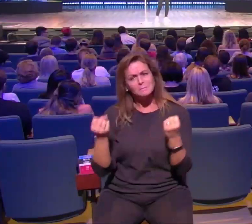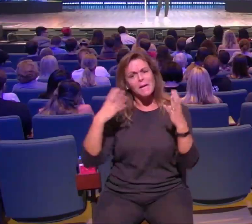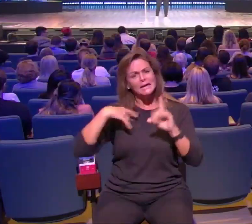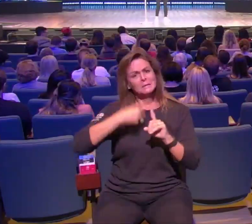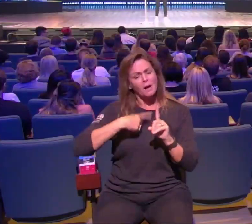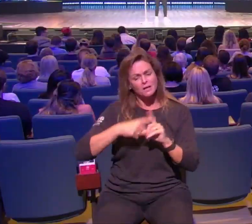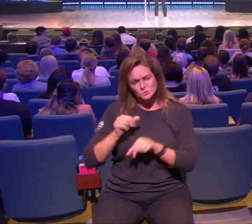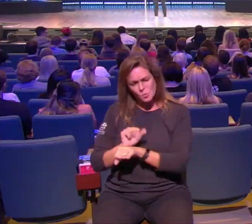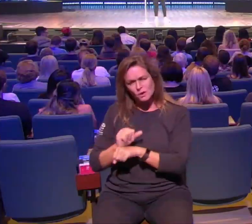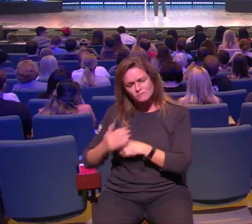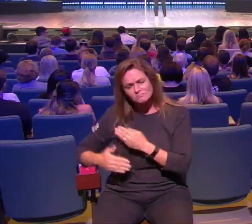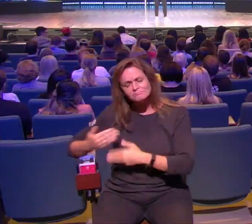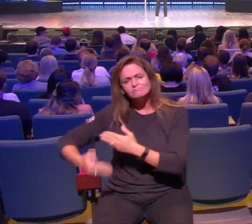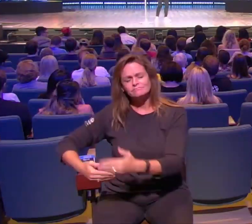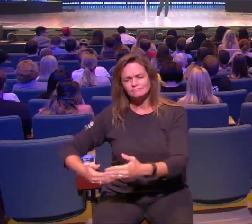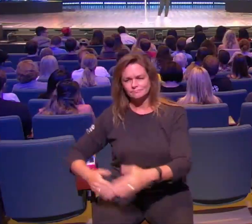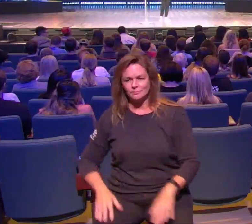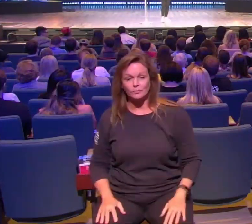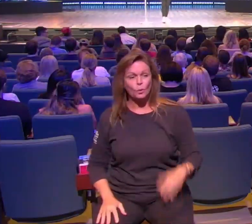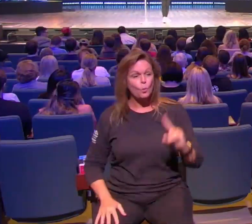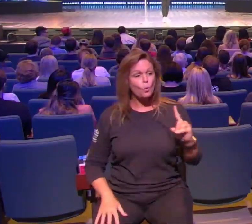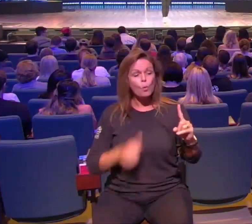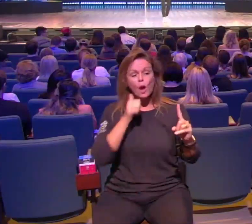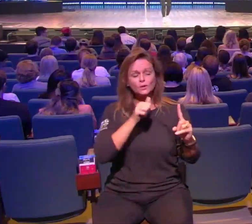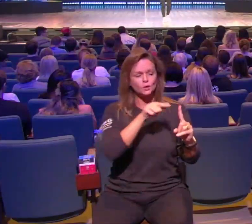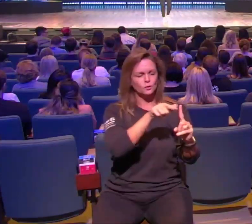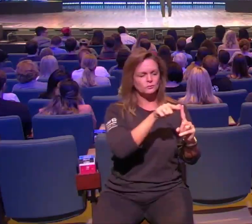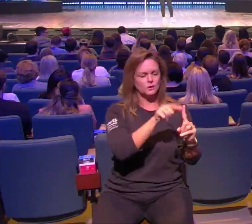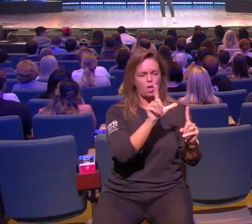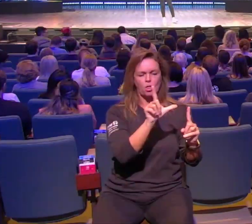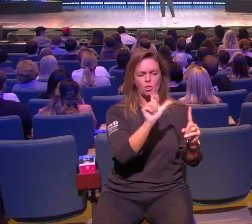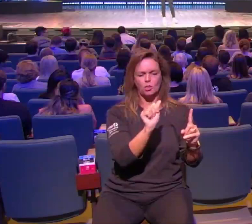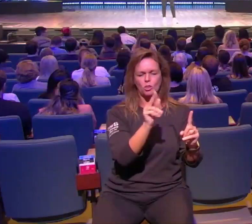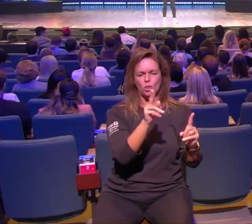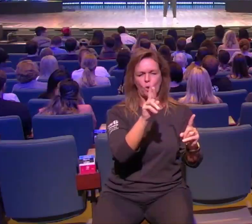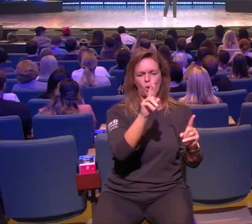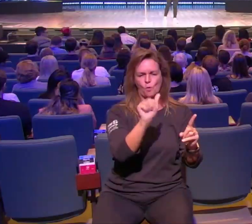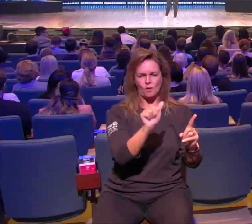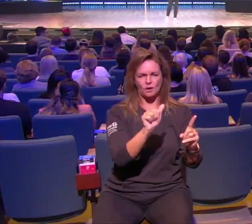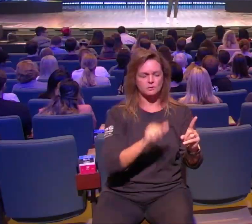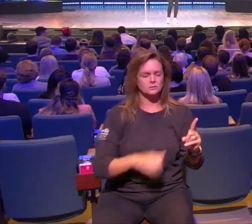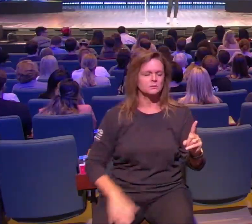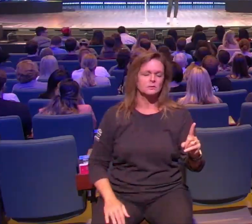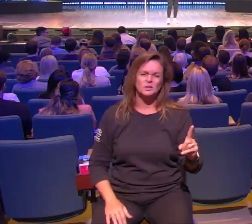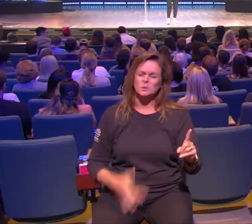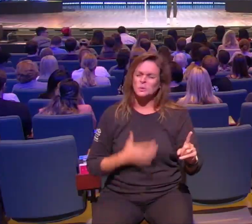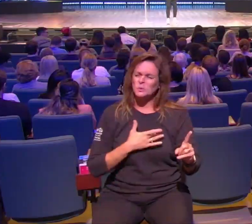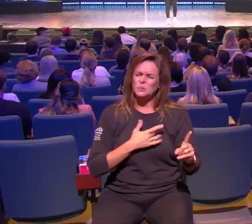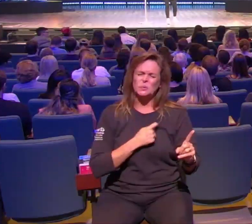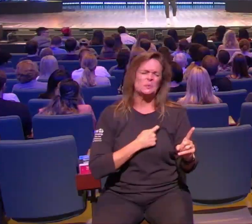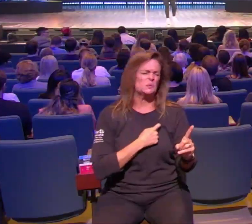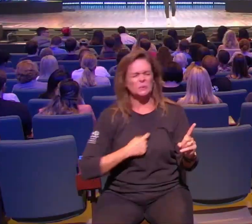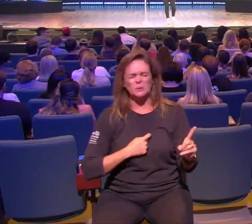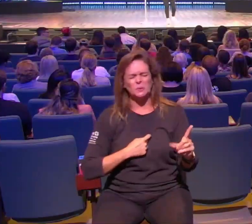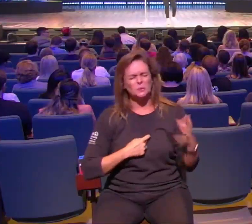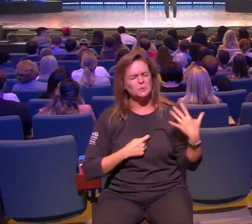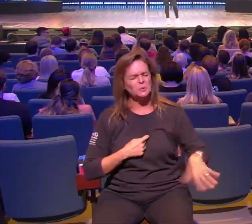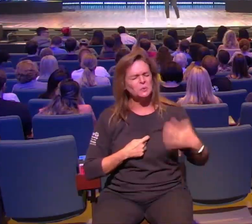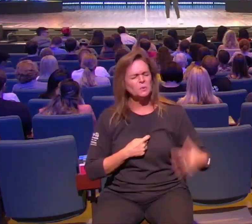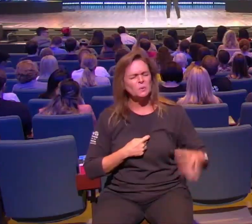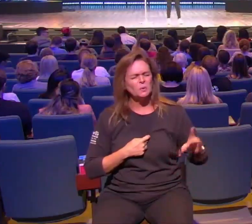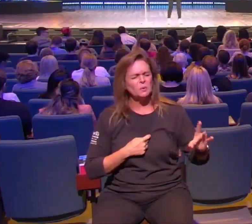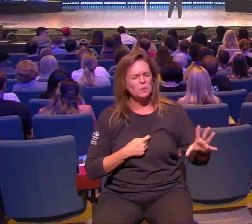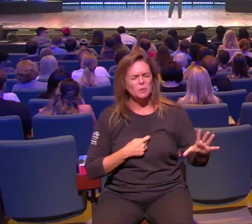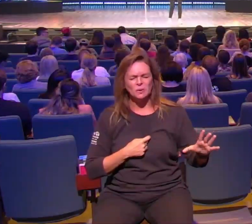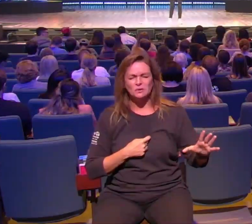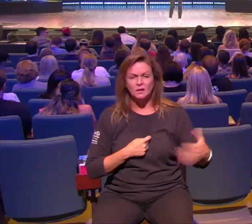Laura. And Laura went through our freedom study. And she had been living with a deep pain from her past. Because 2 years